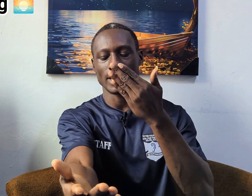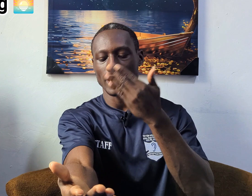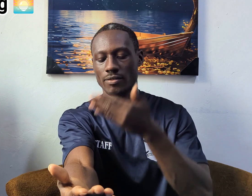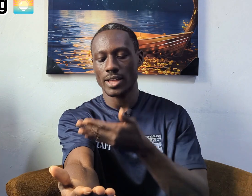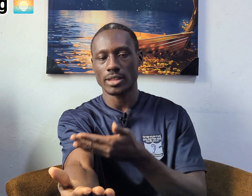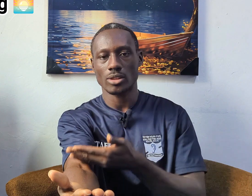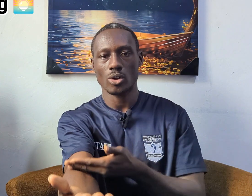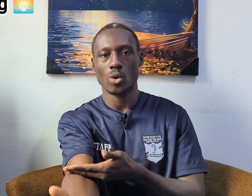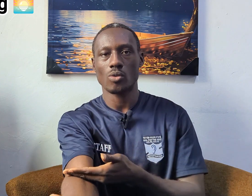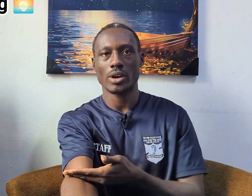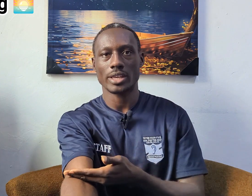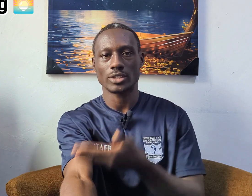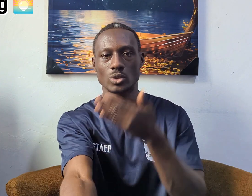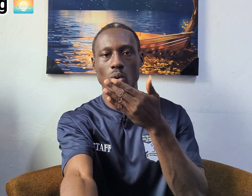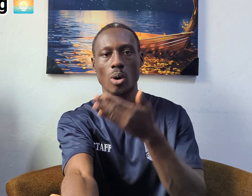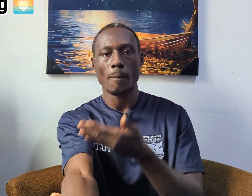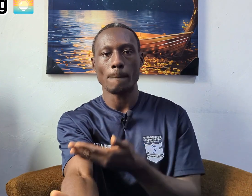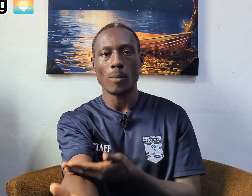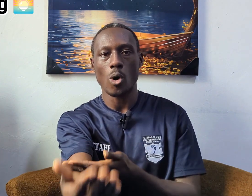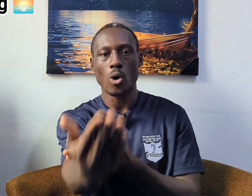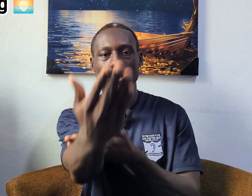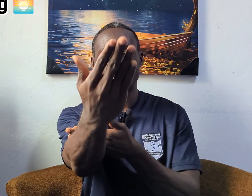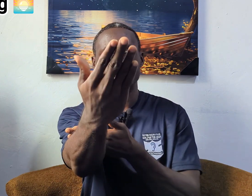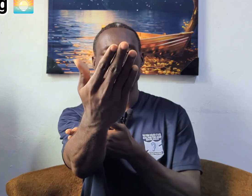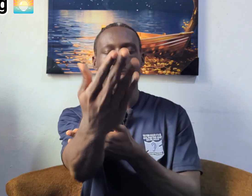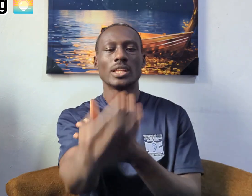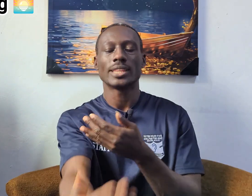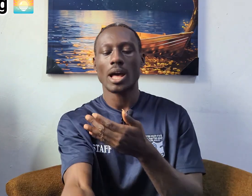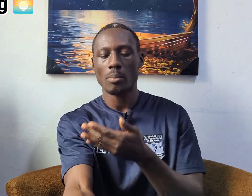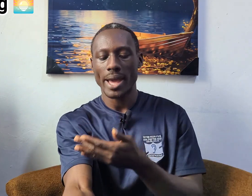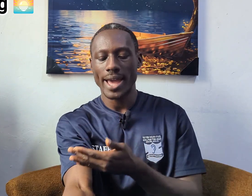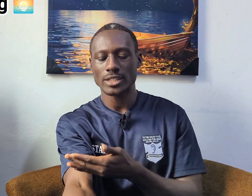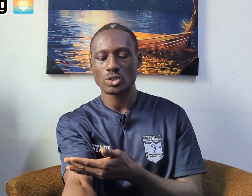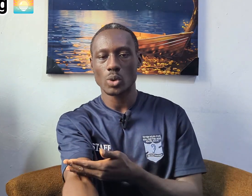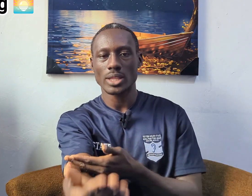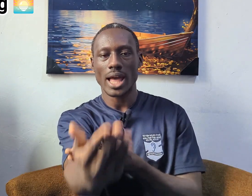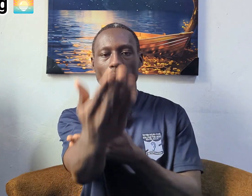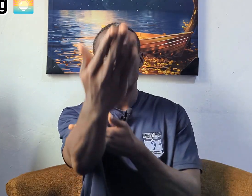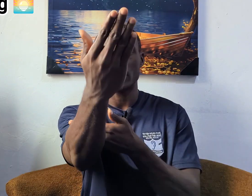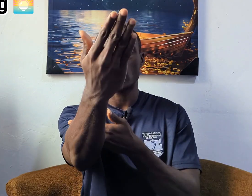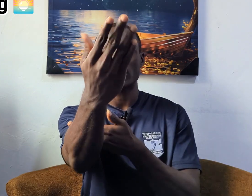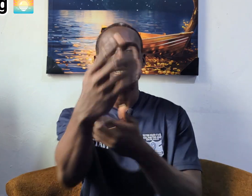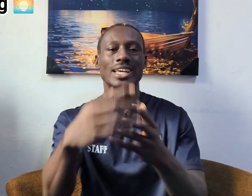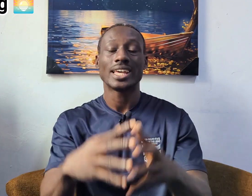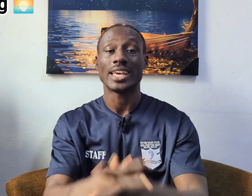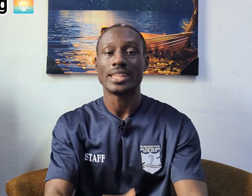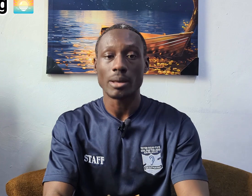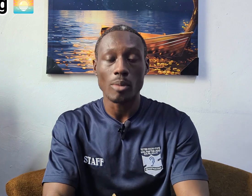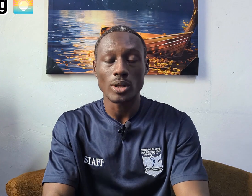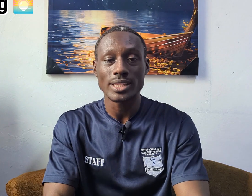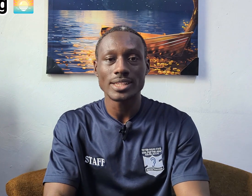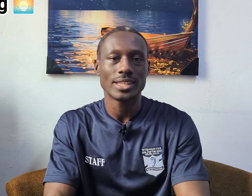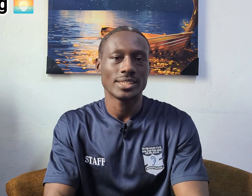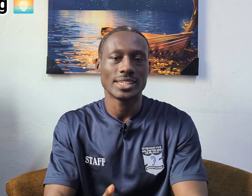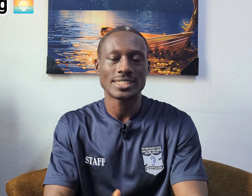left hand over here. So morning. Now my hand is going up because in the morning the sun